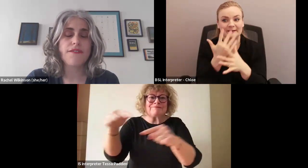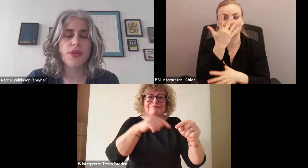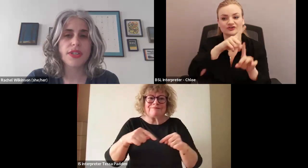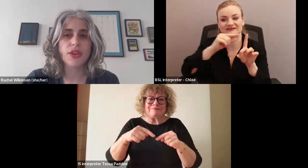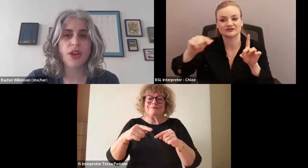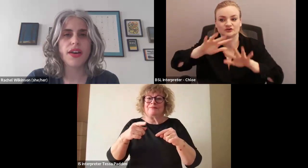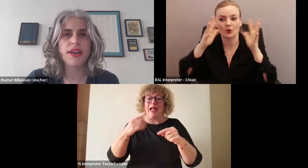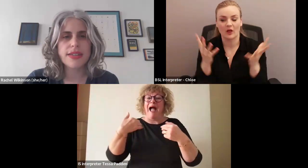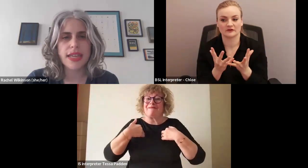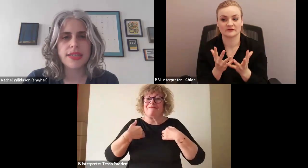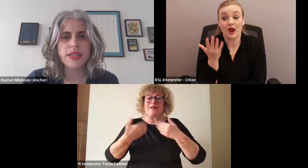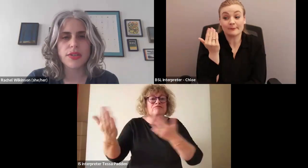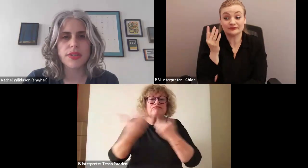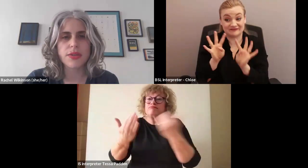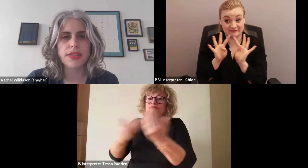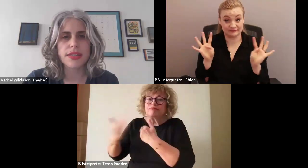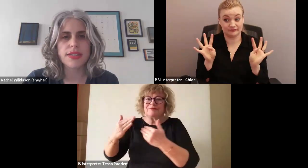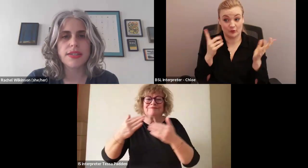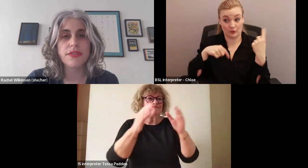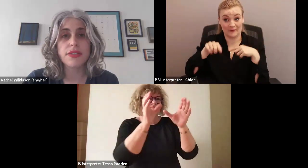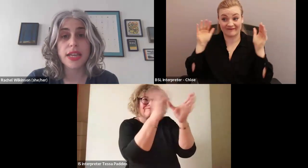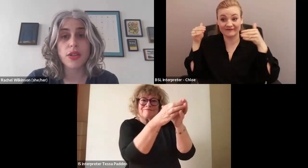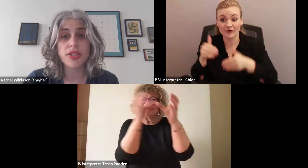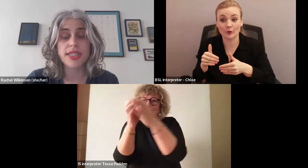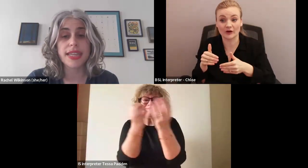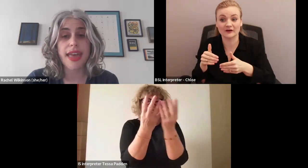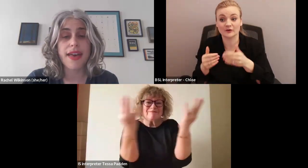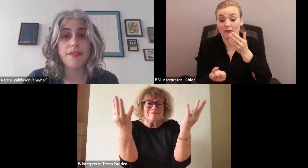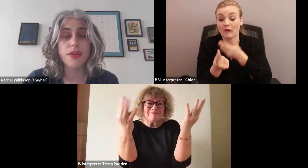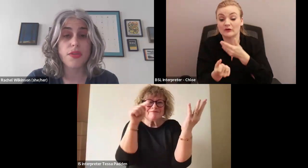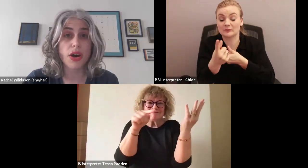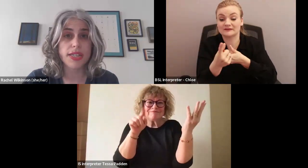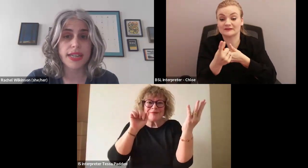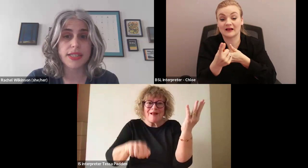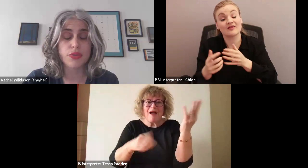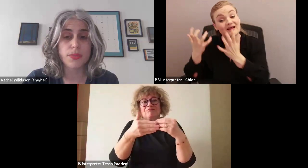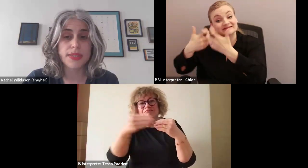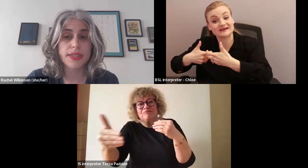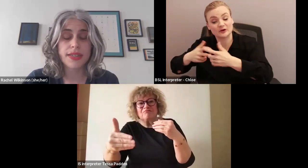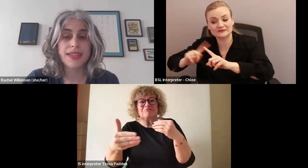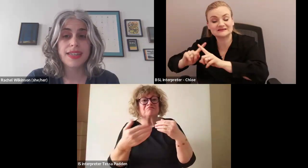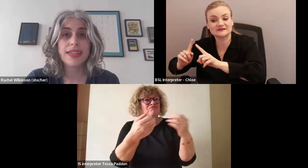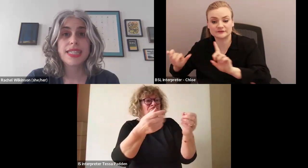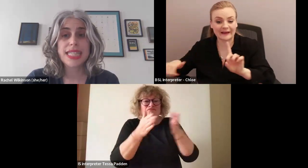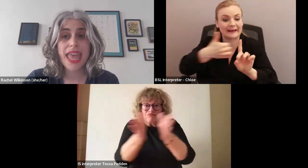panels, we have focused on the unintended consequences different technologies can have on marginalized